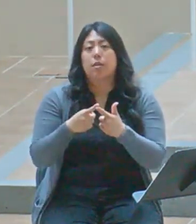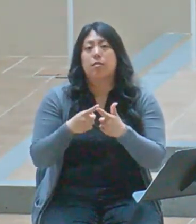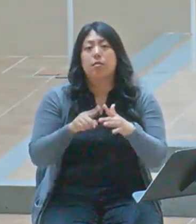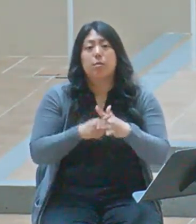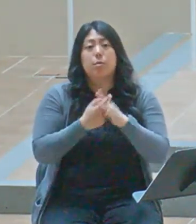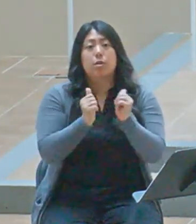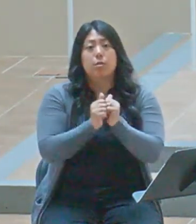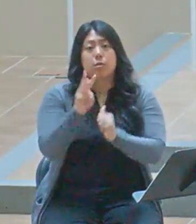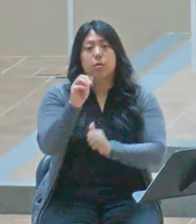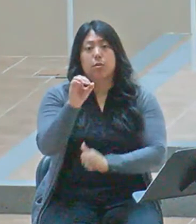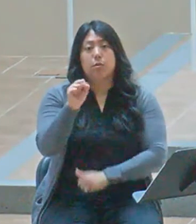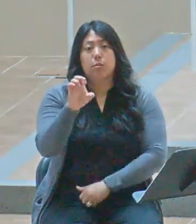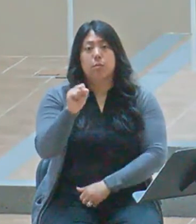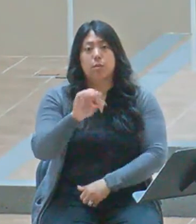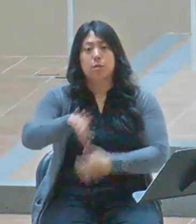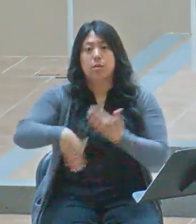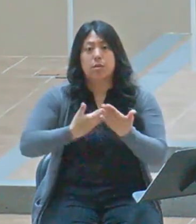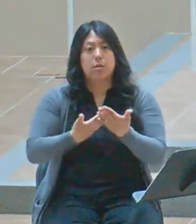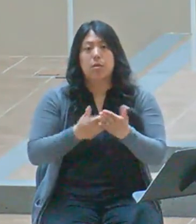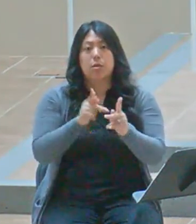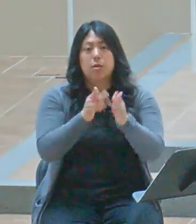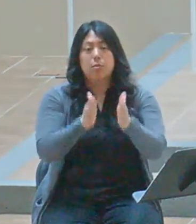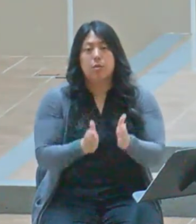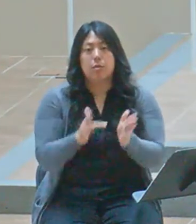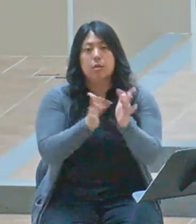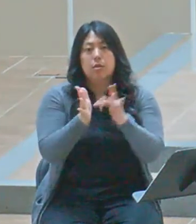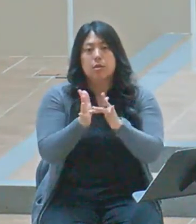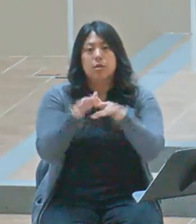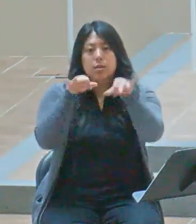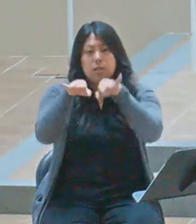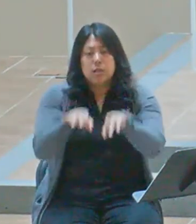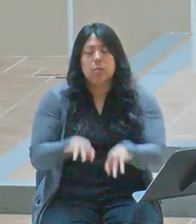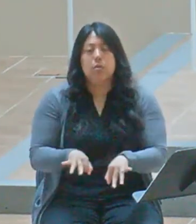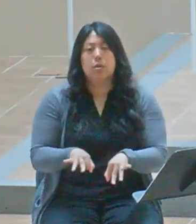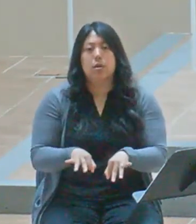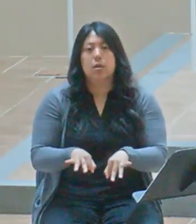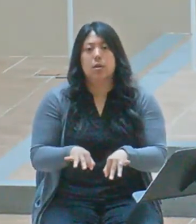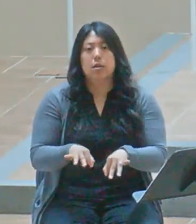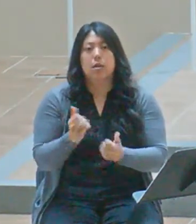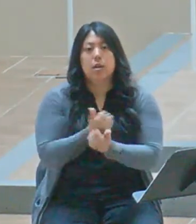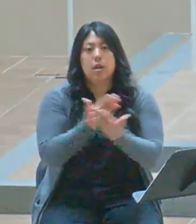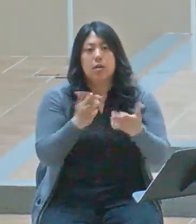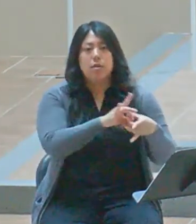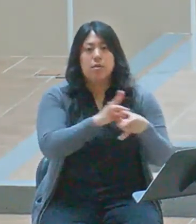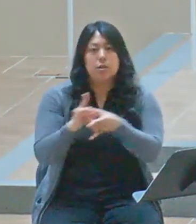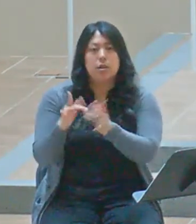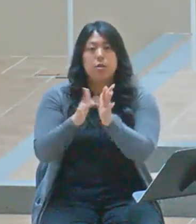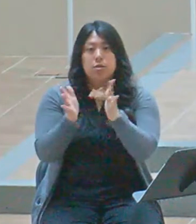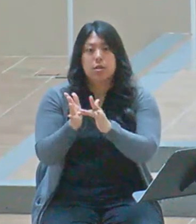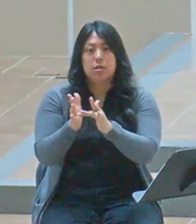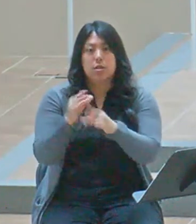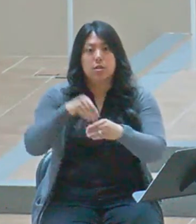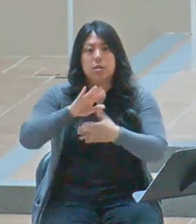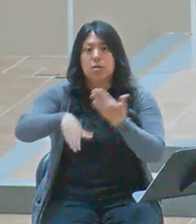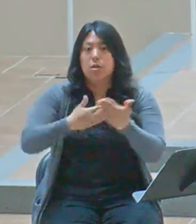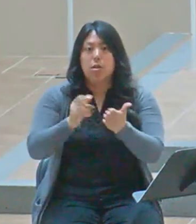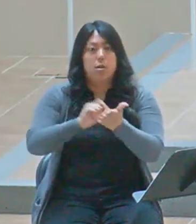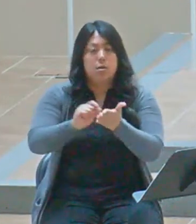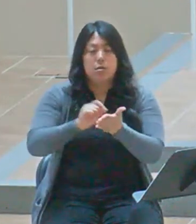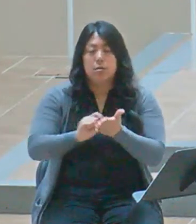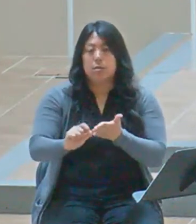Then beginning with Moses and all the prophets, he interpreted to them what referred to him in all the